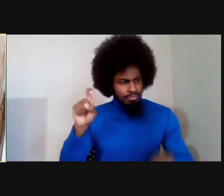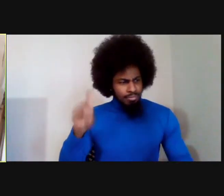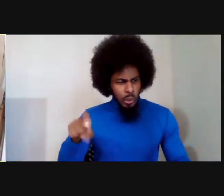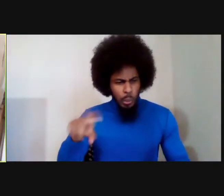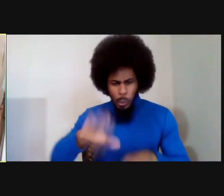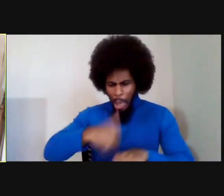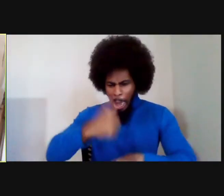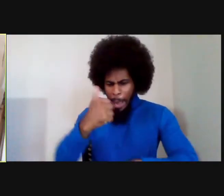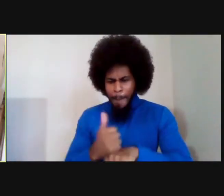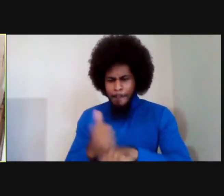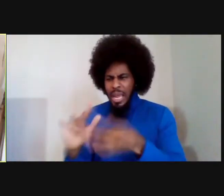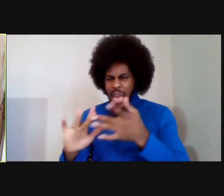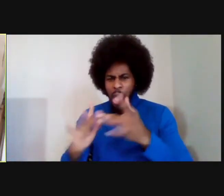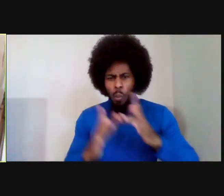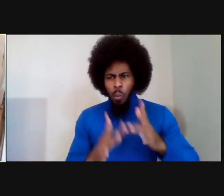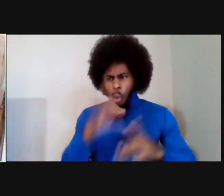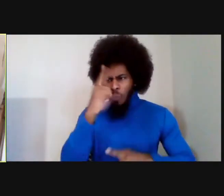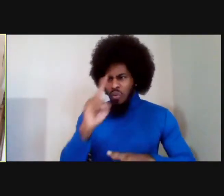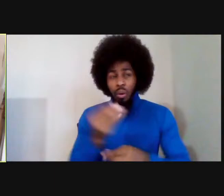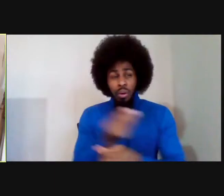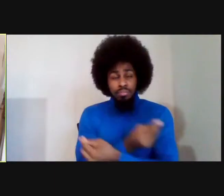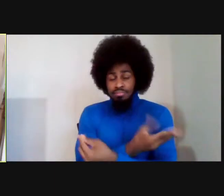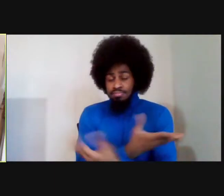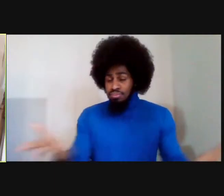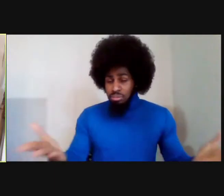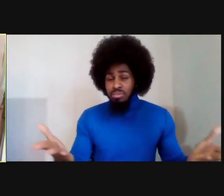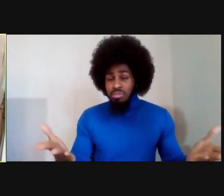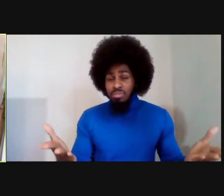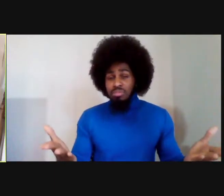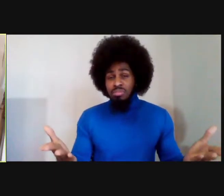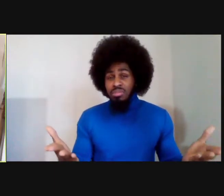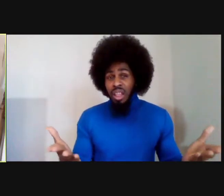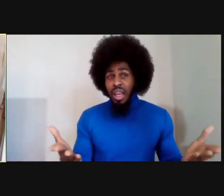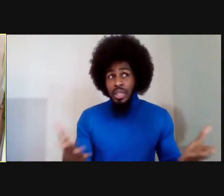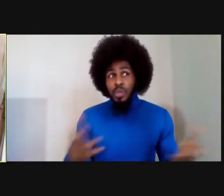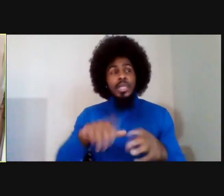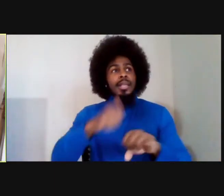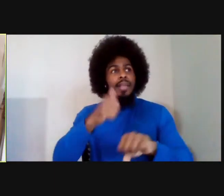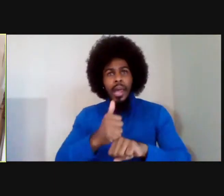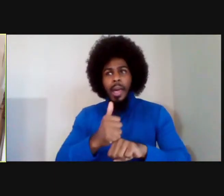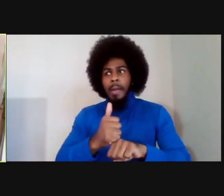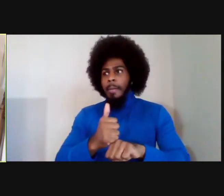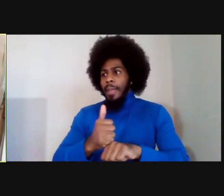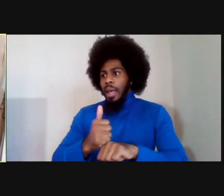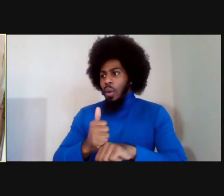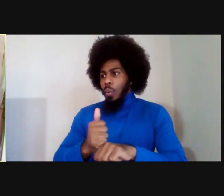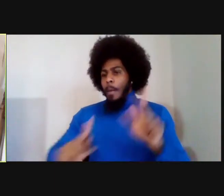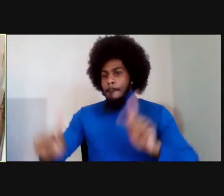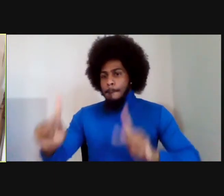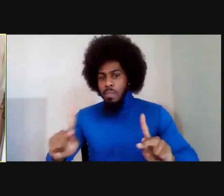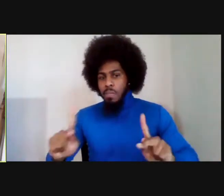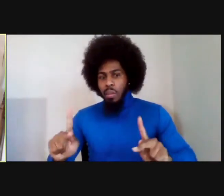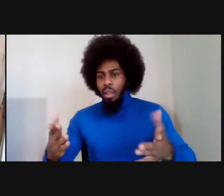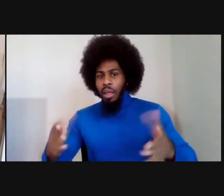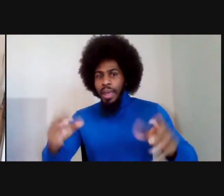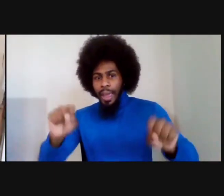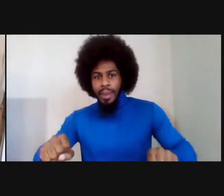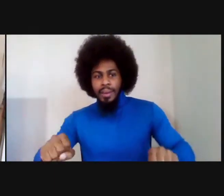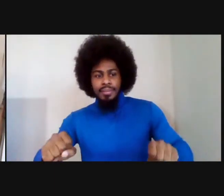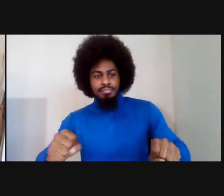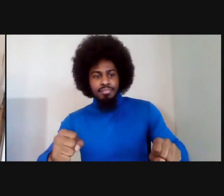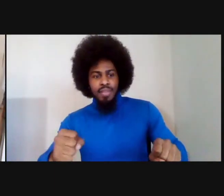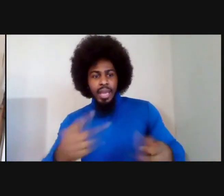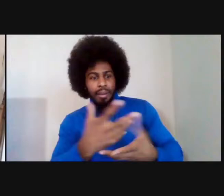You need to have people on deck who are ready to take kombucha from you, or otherwise you waste the mother. Taking